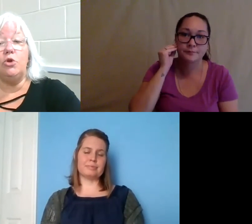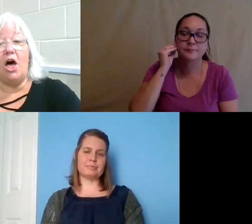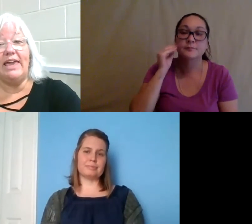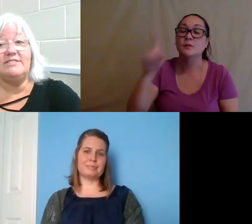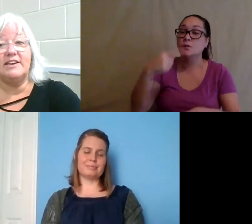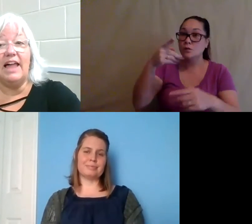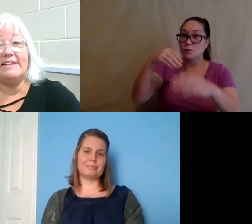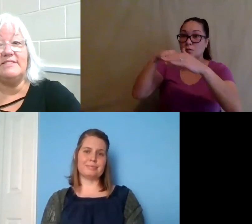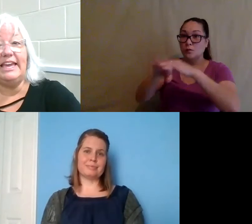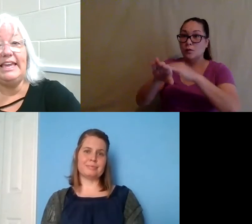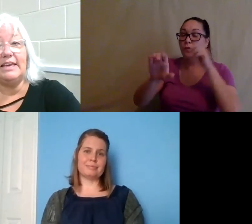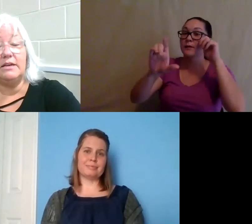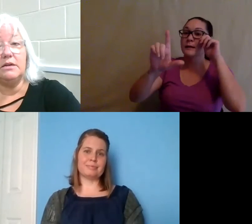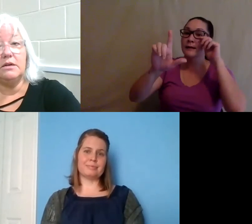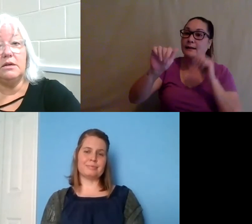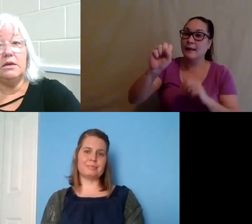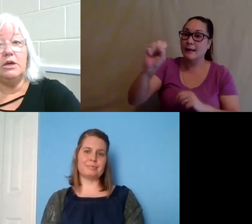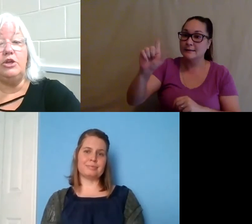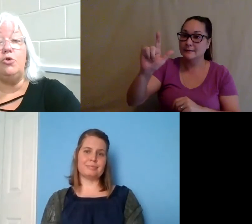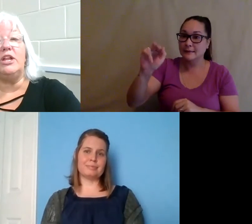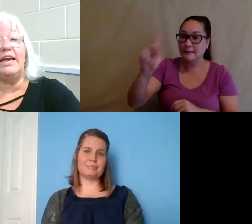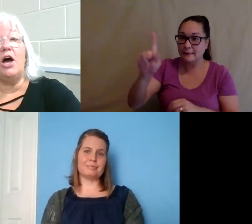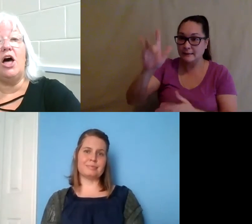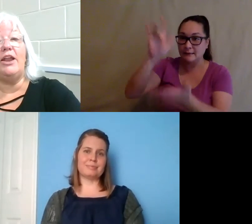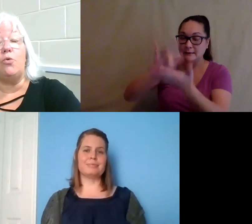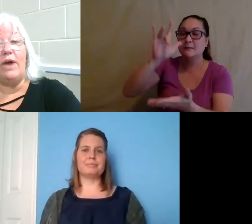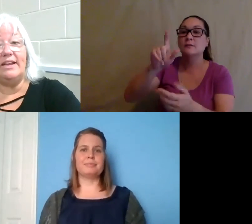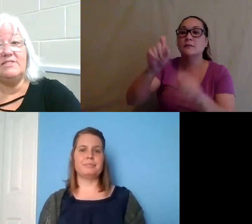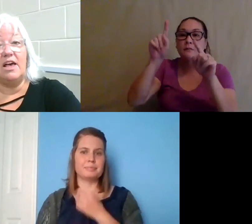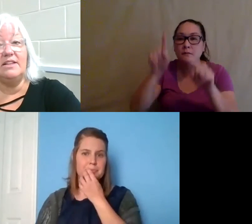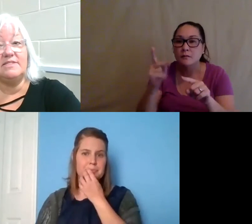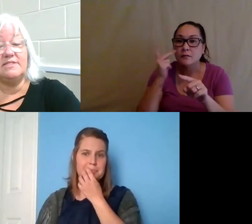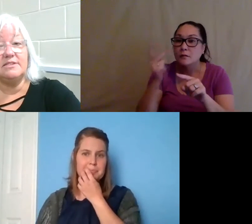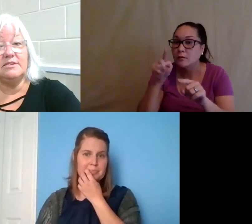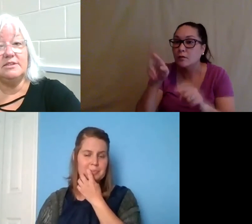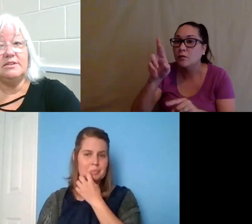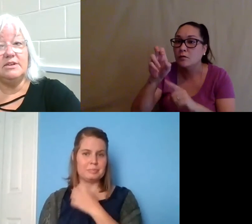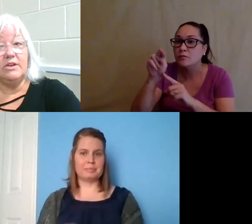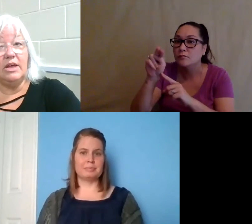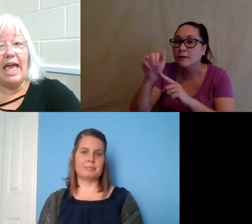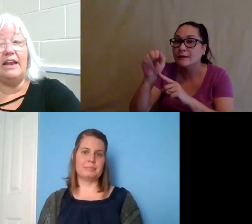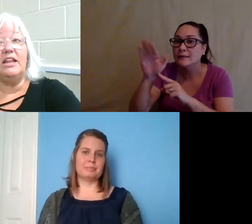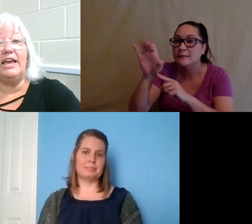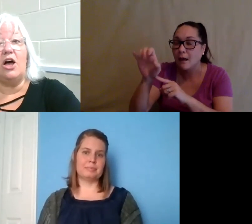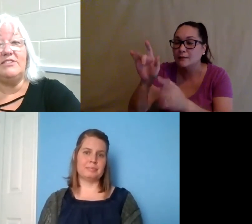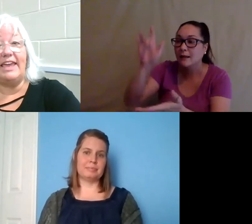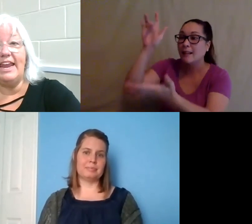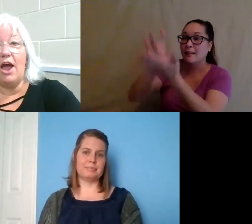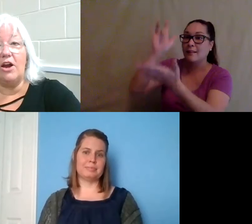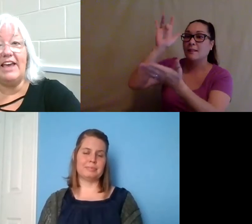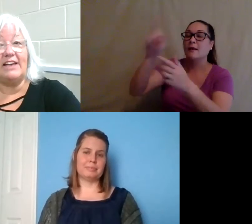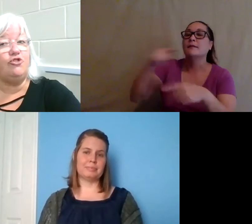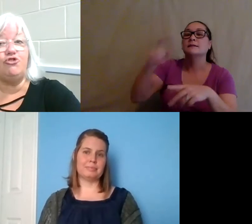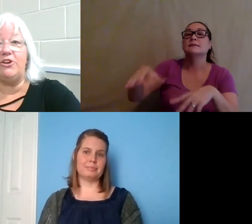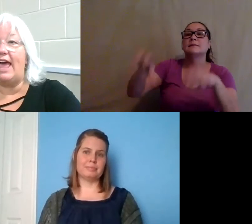When you log into ClassLink, you click on Renaissance and click on Take an